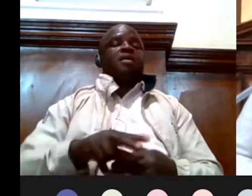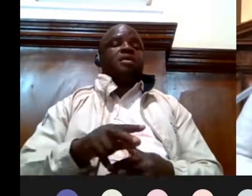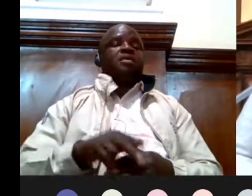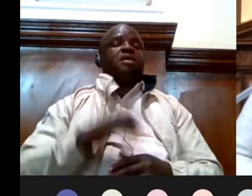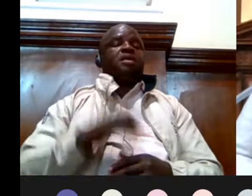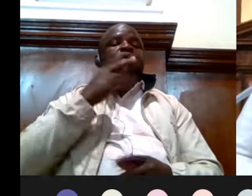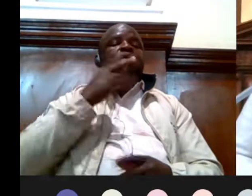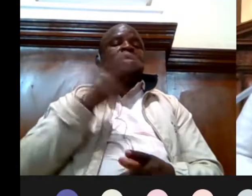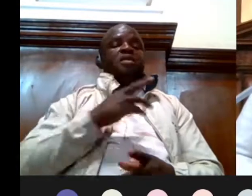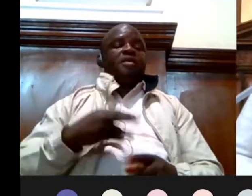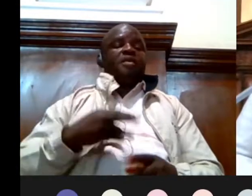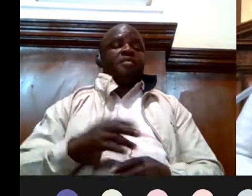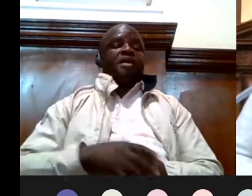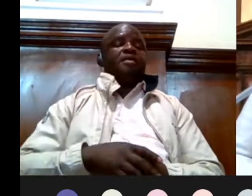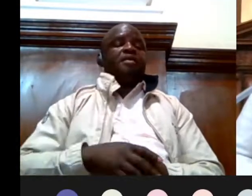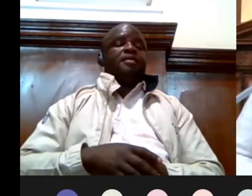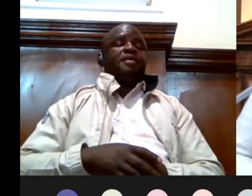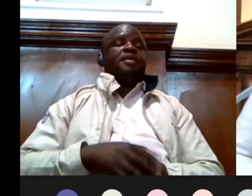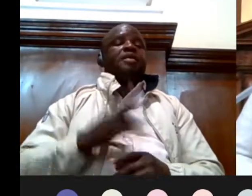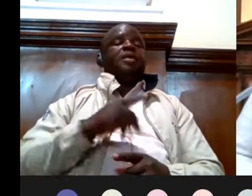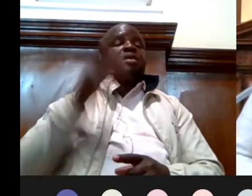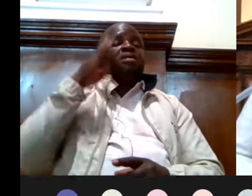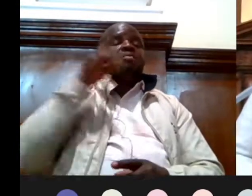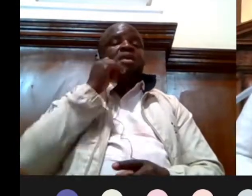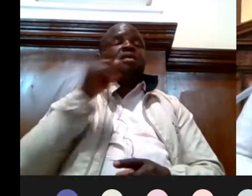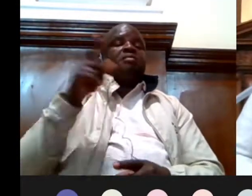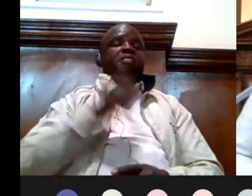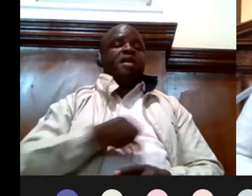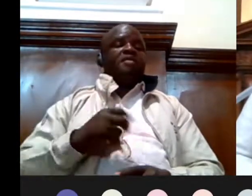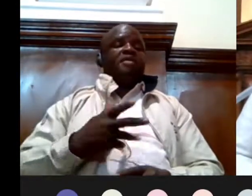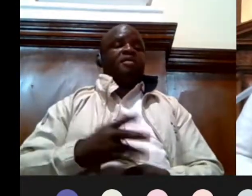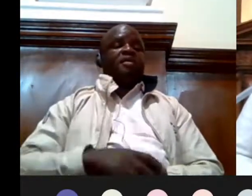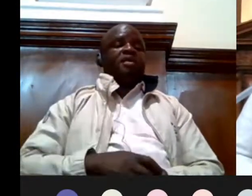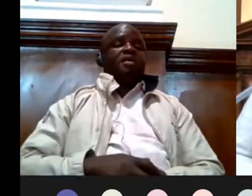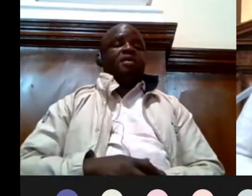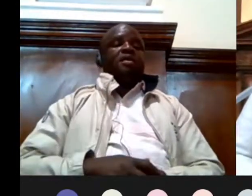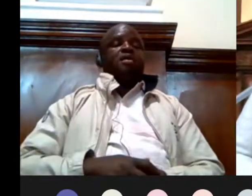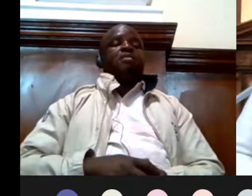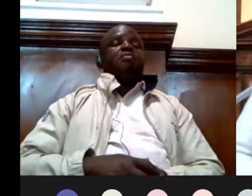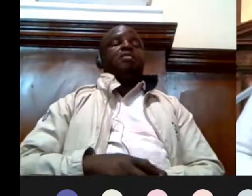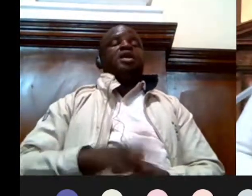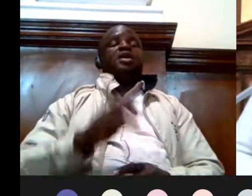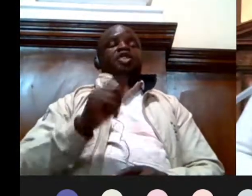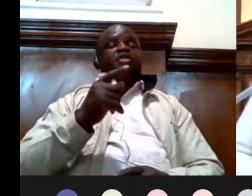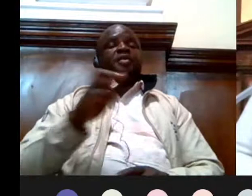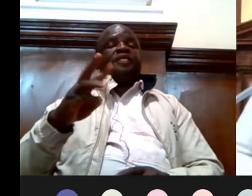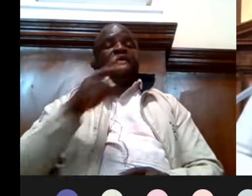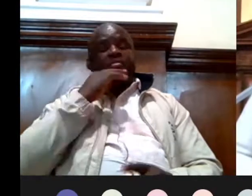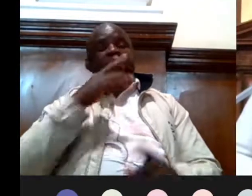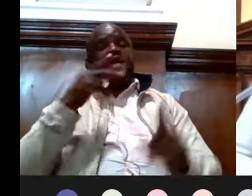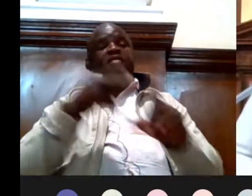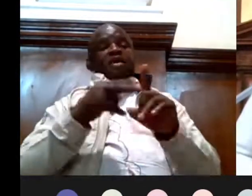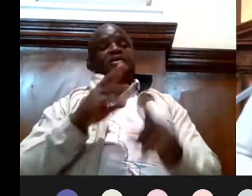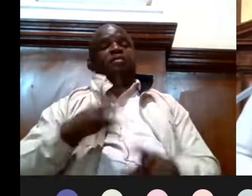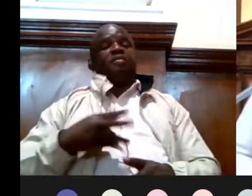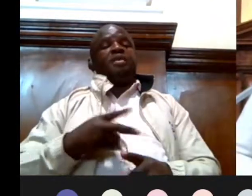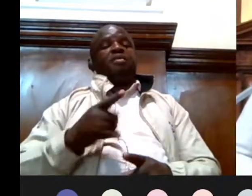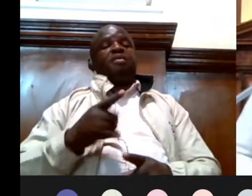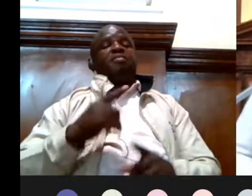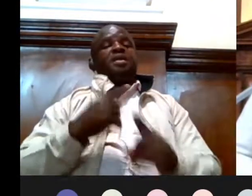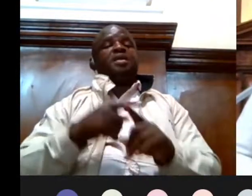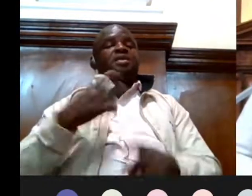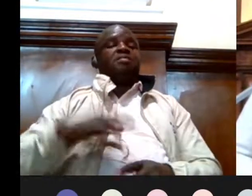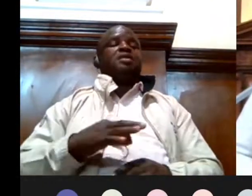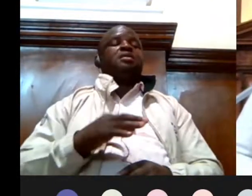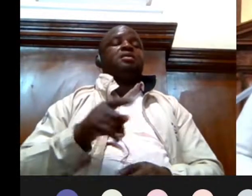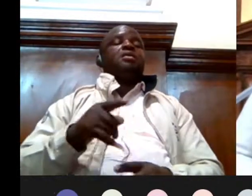Sithini ngabafazi? Because we know the behavior of that man. Gender-based violence against women and the girl child does